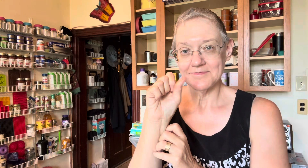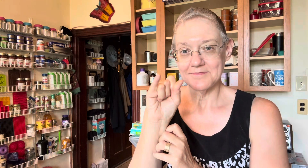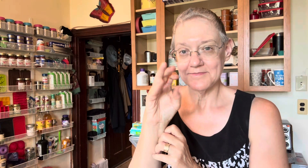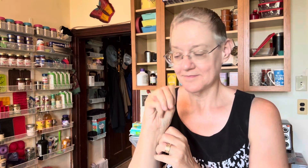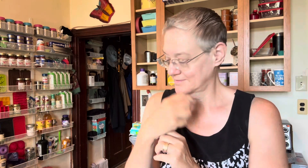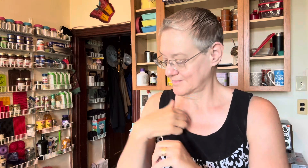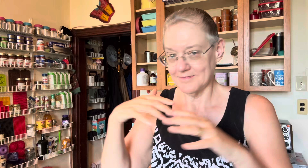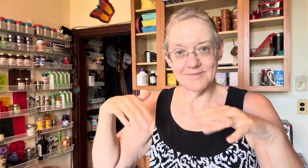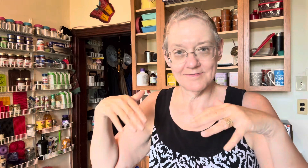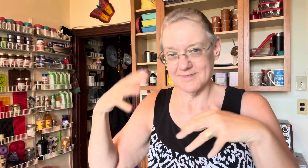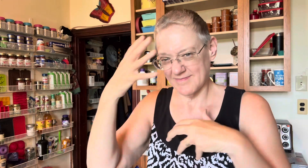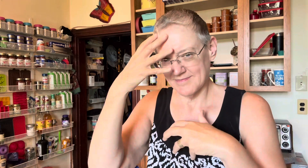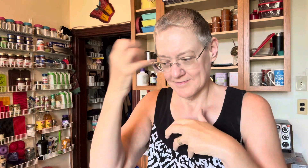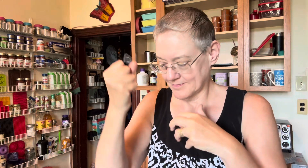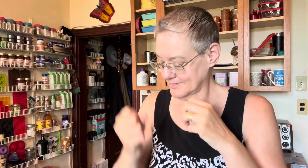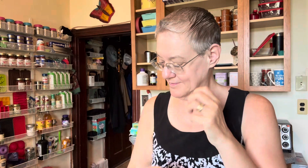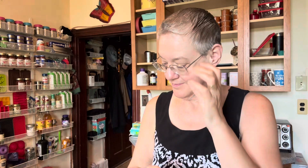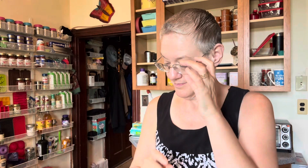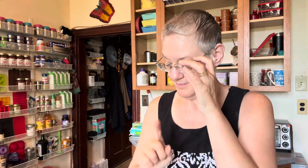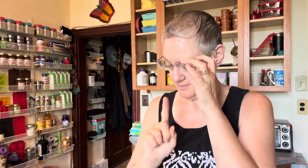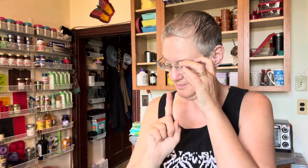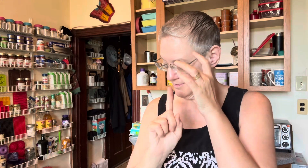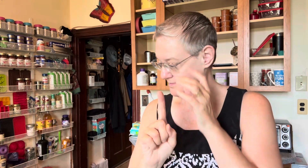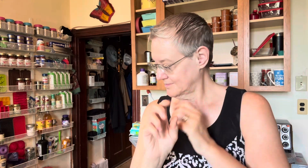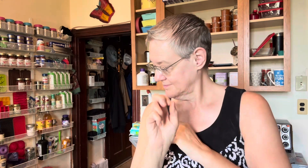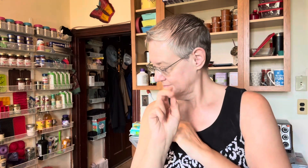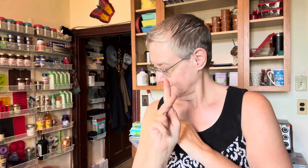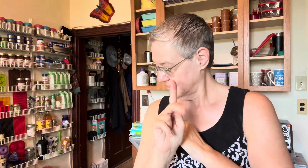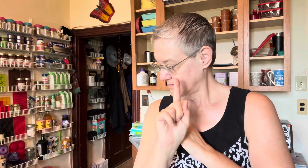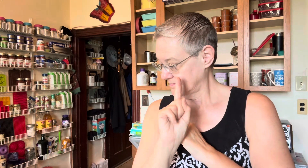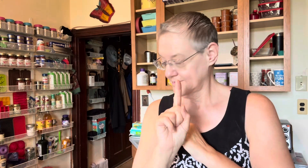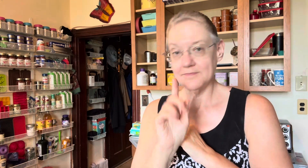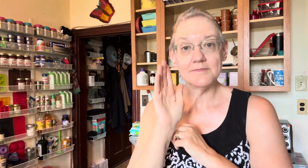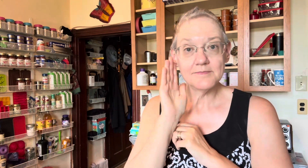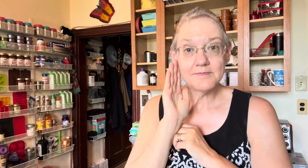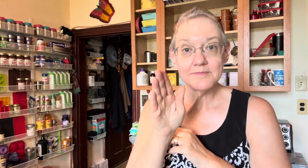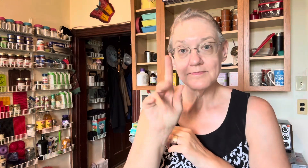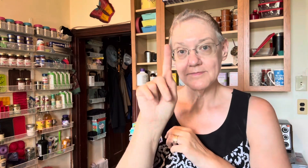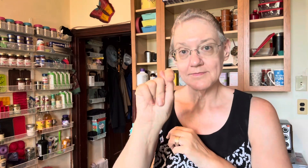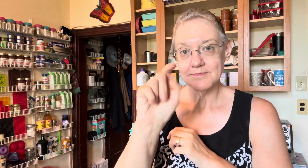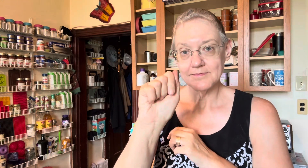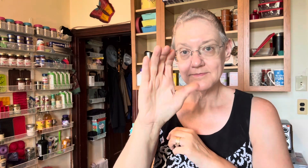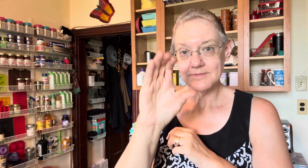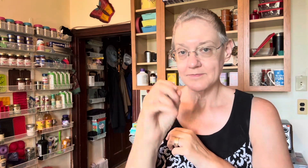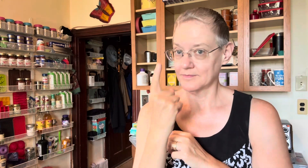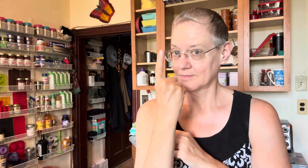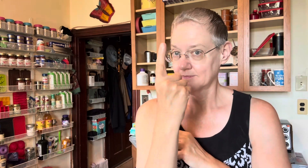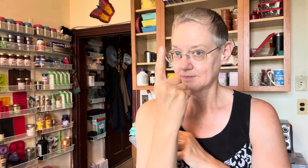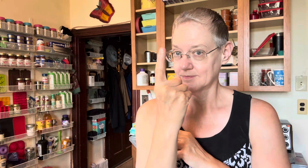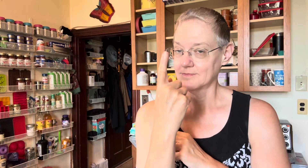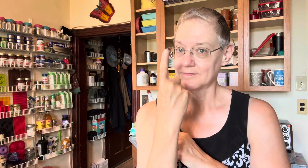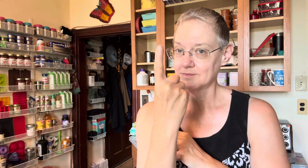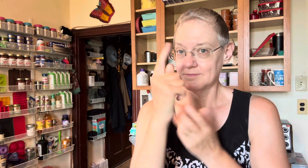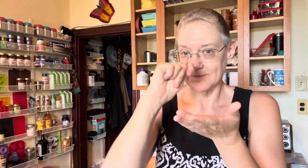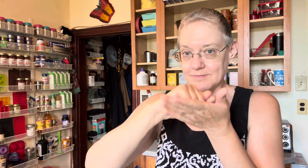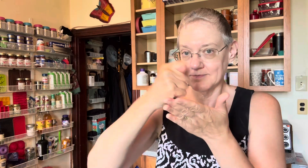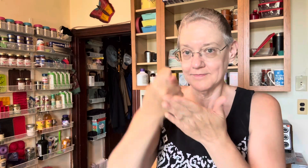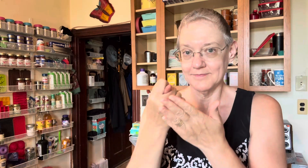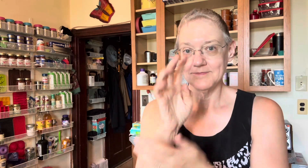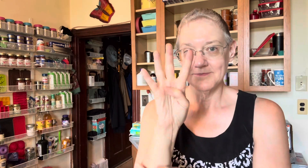his potassium. I don't yet have it memorized, so bear with me. He's going to have 1 taco, just 1. So that's